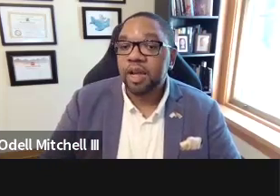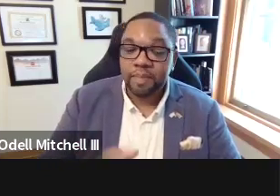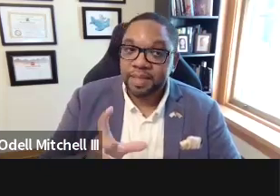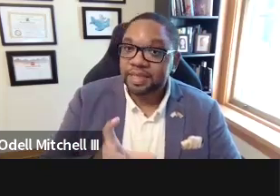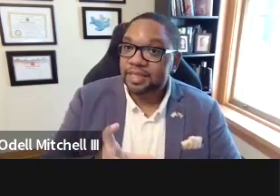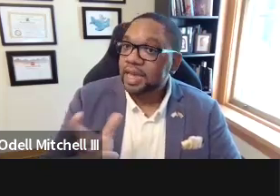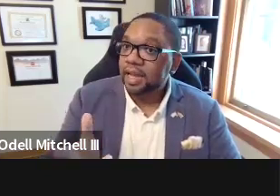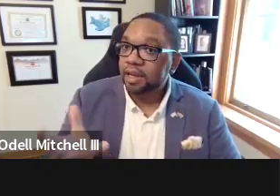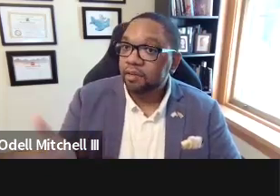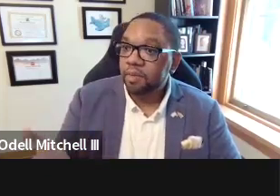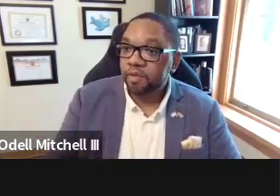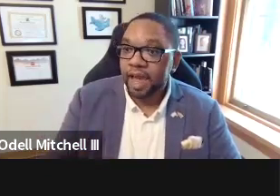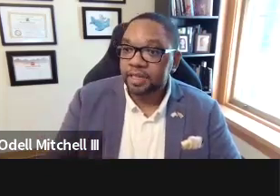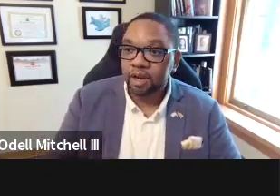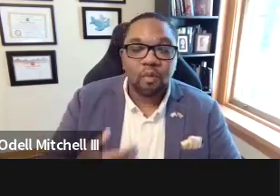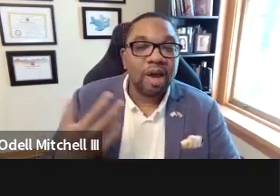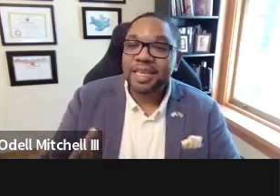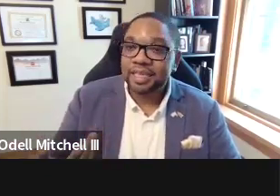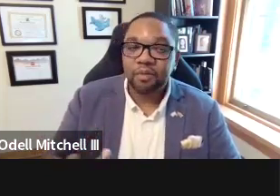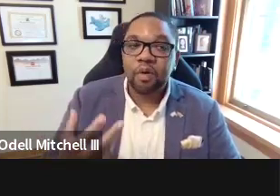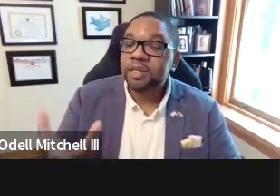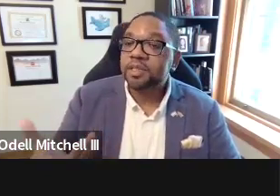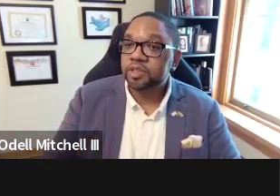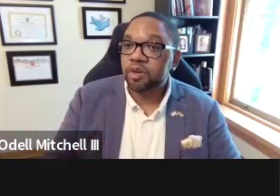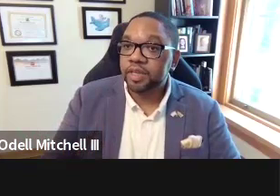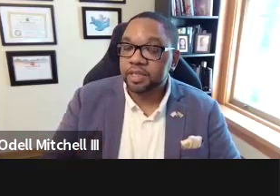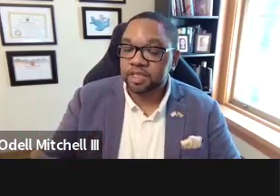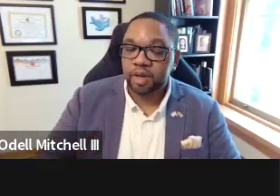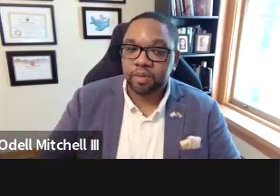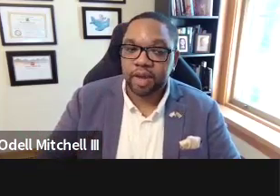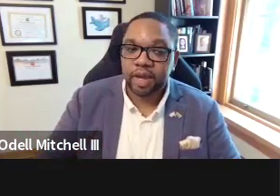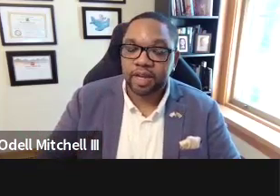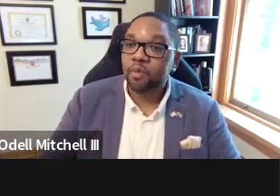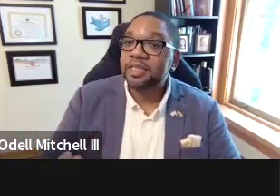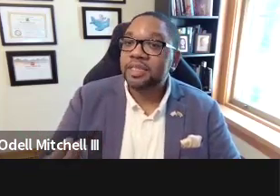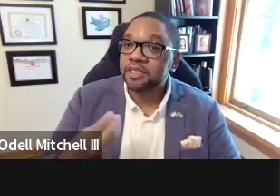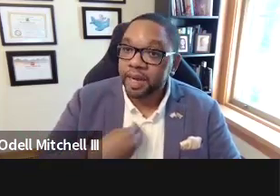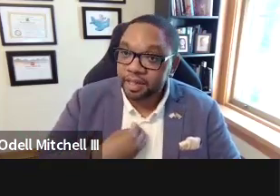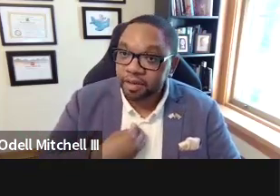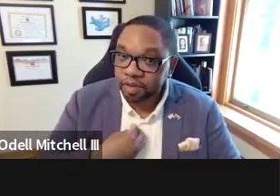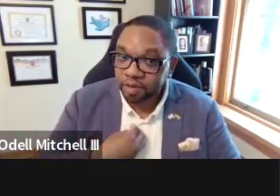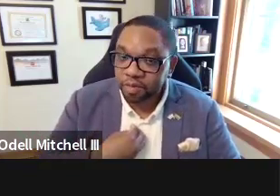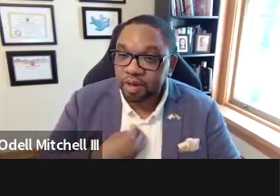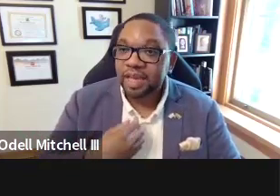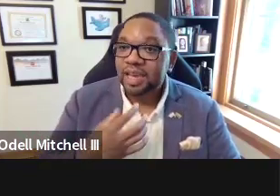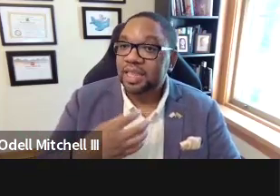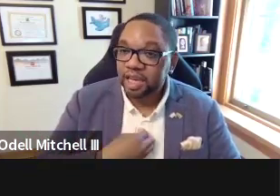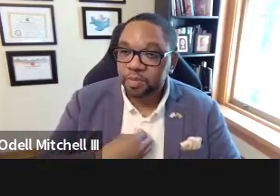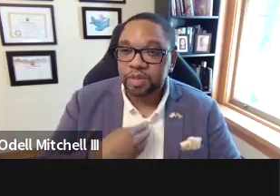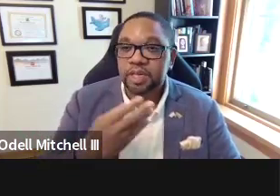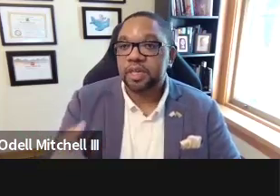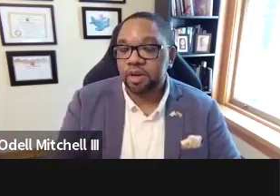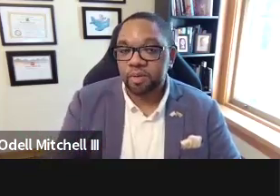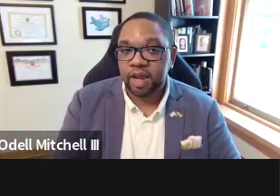or maybe this is a talent agreement for acting. What is it? What is the service that's being provided? What is expected of you and